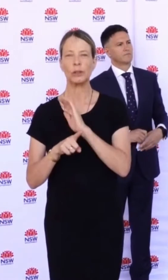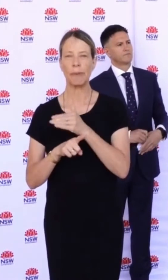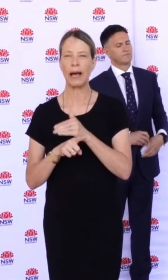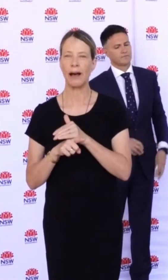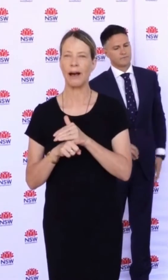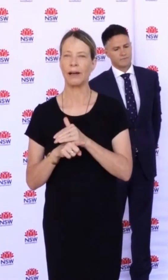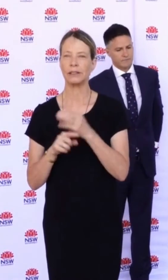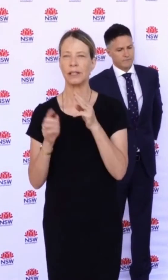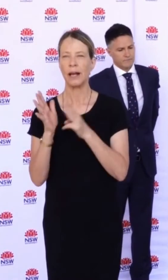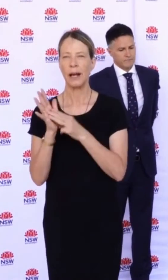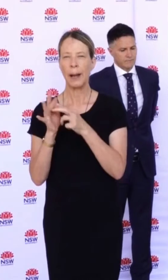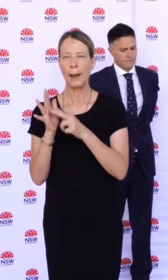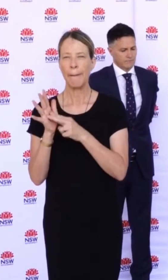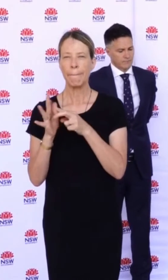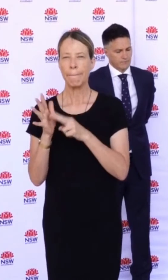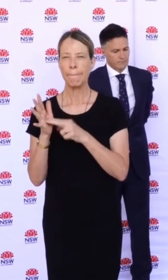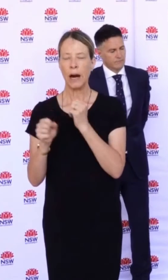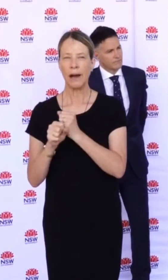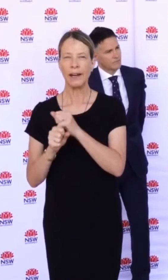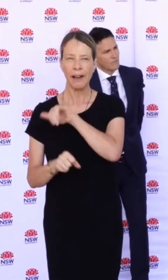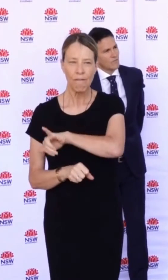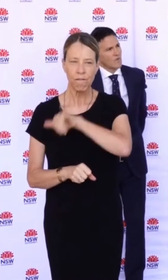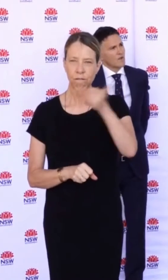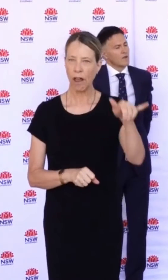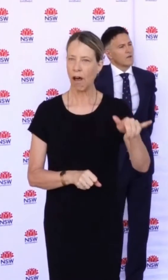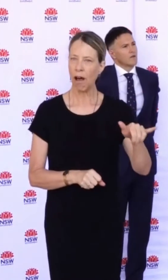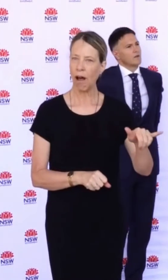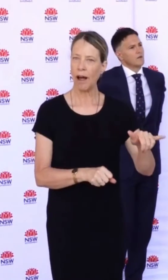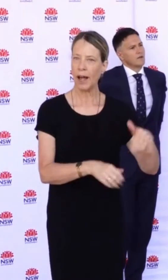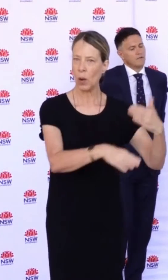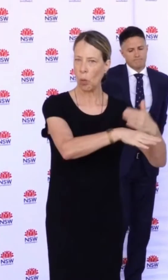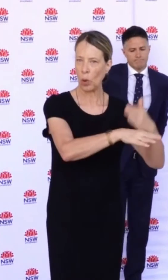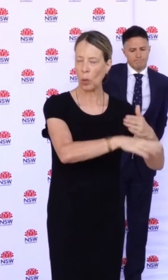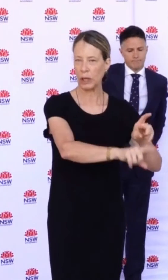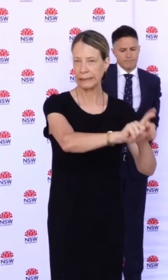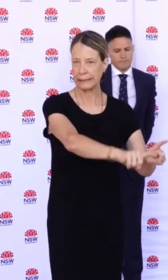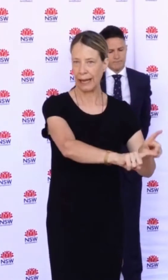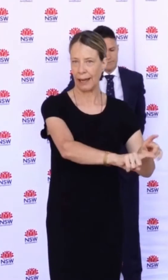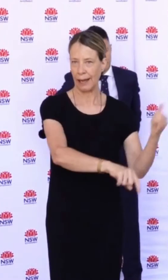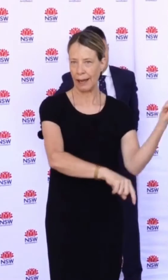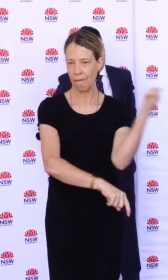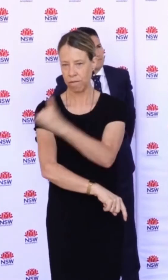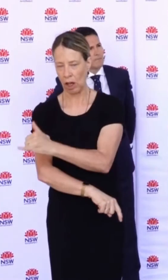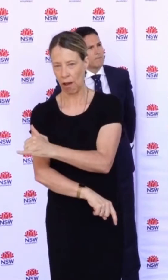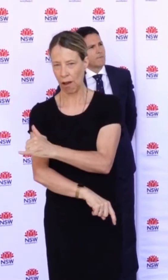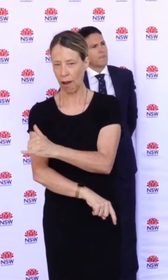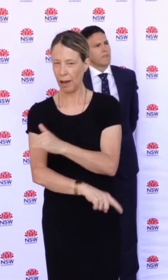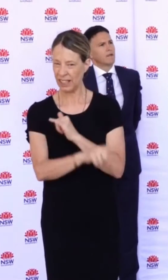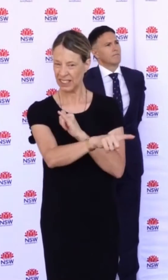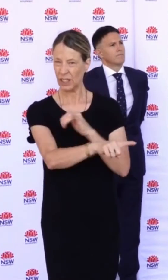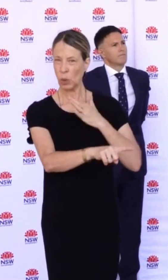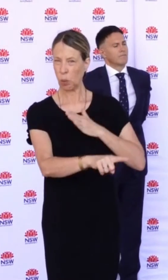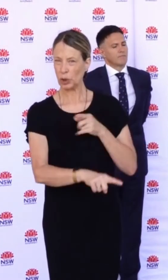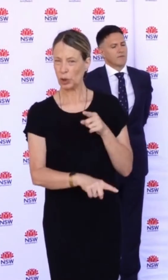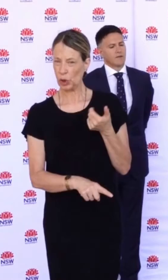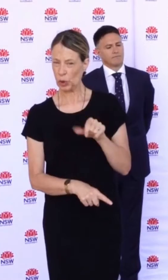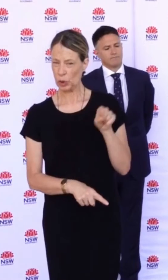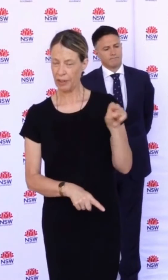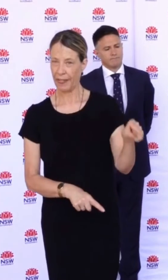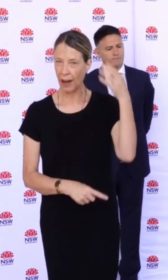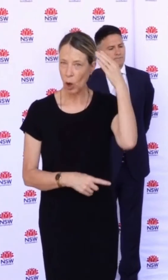mining camps. What is your thought on that specific proposal, and would New South Wales support anything along the lines of that